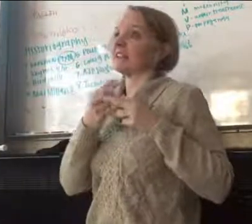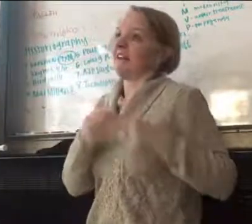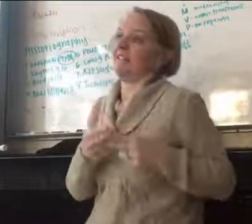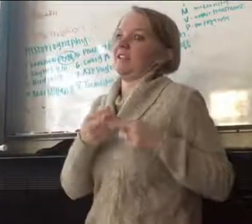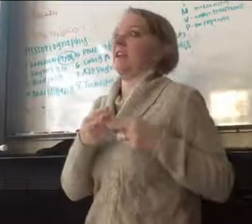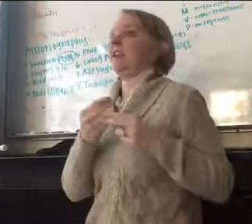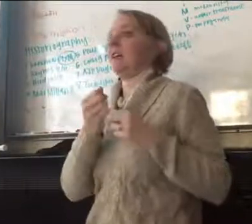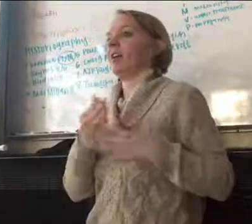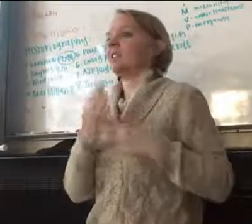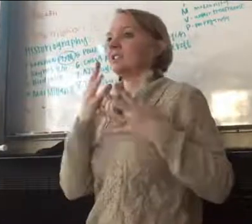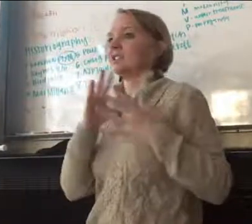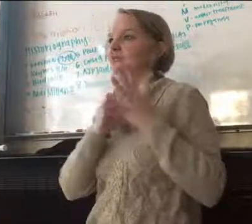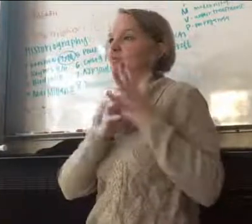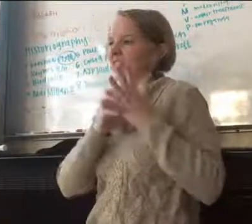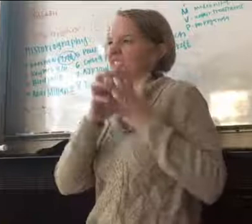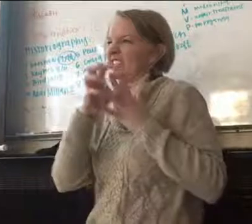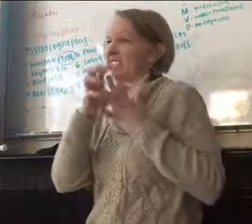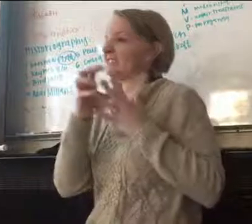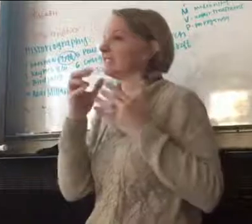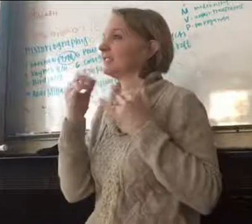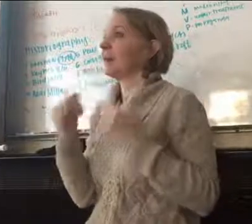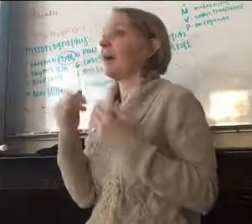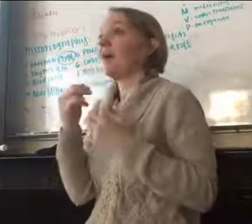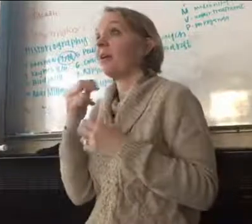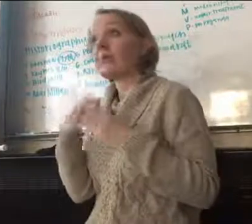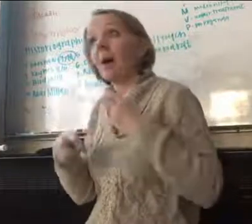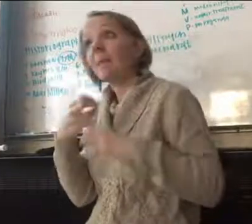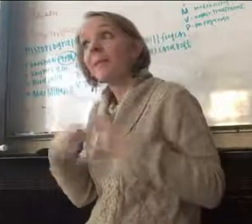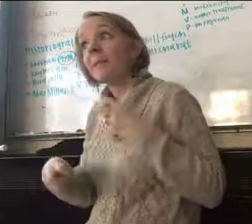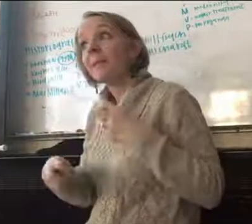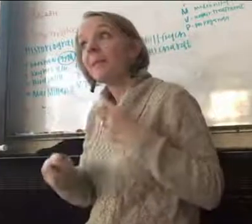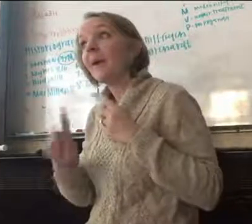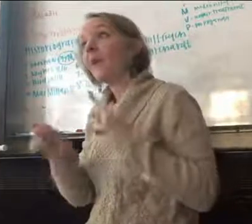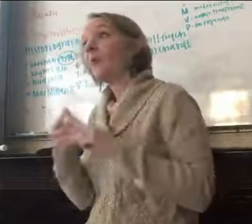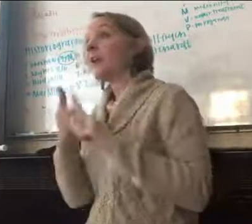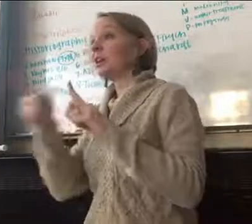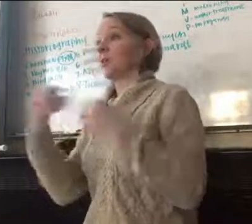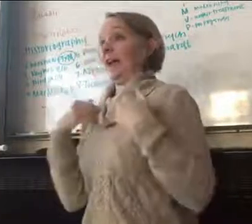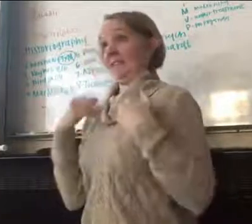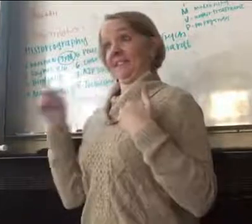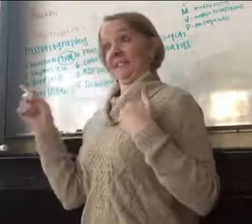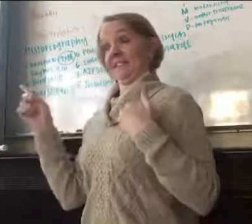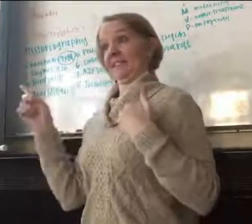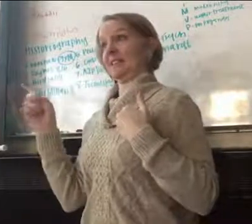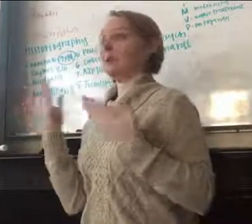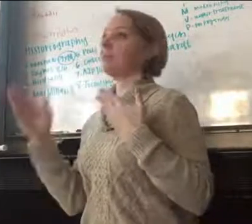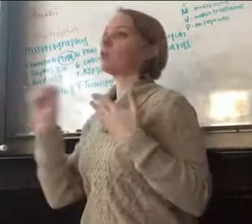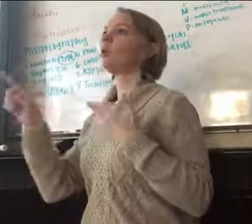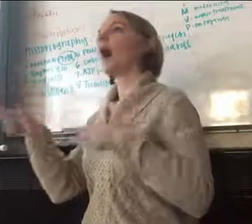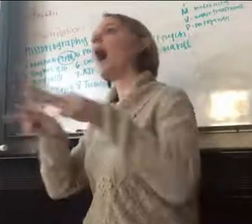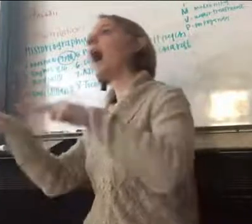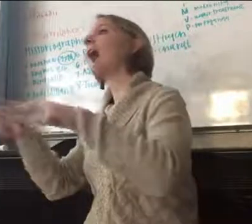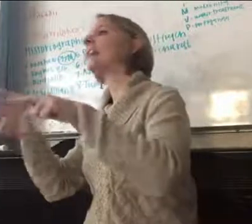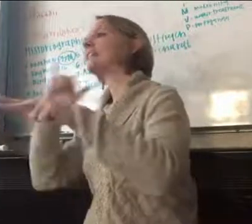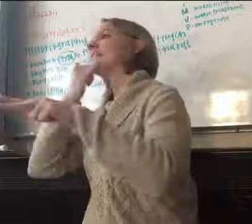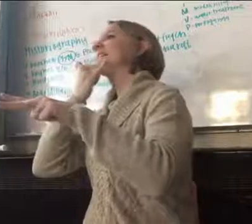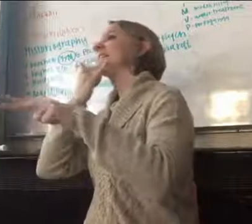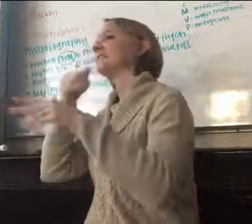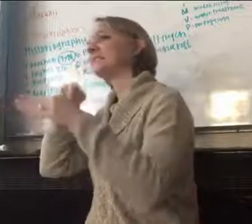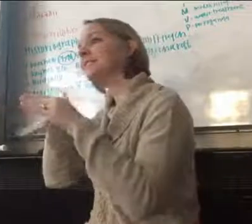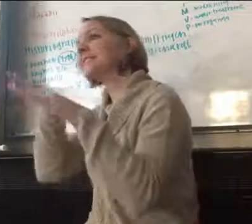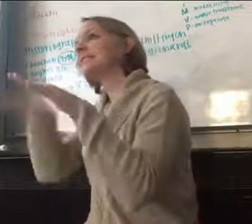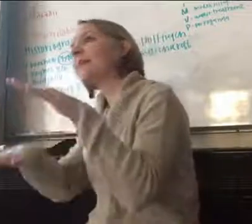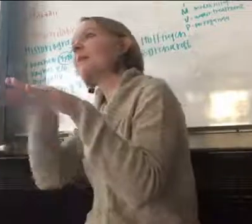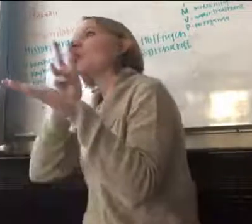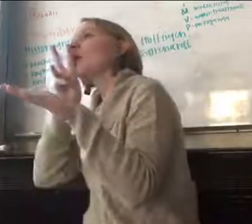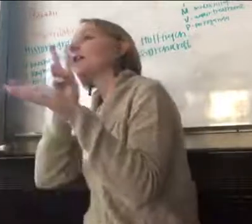and it causes the wrinkles. Well, here's the problem. When you have this, or let's say you go on a hike and you accidentally step in a puddle, you